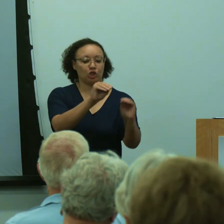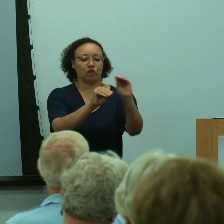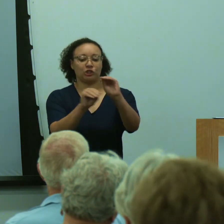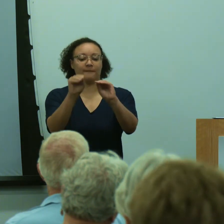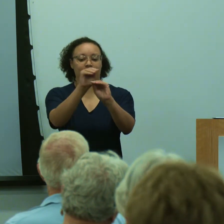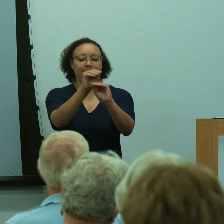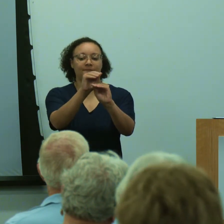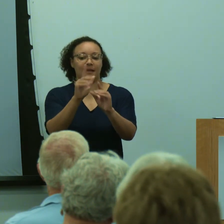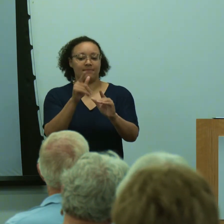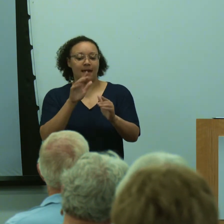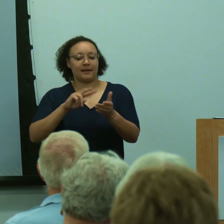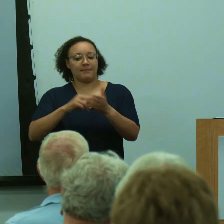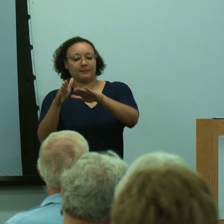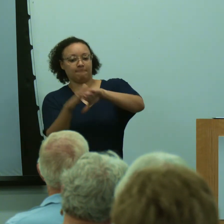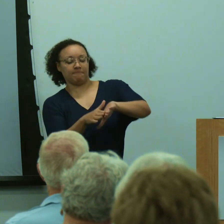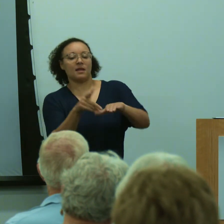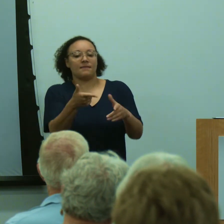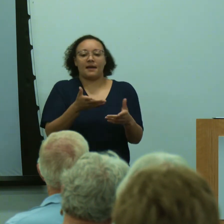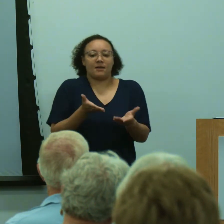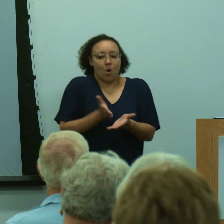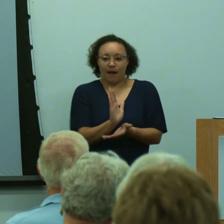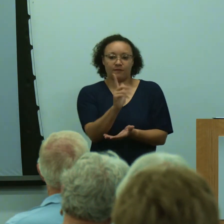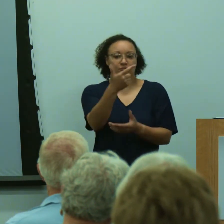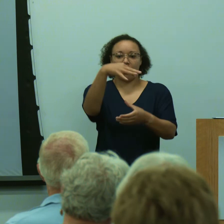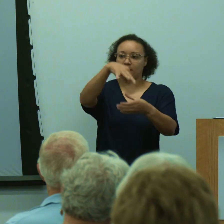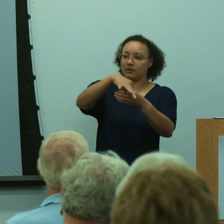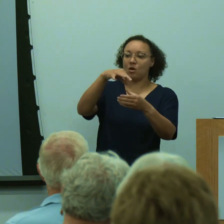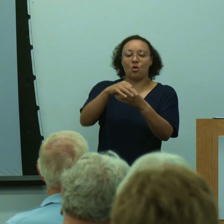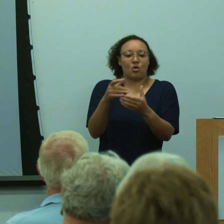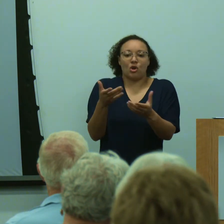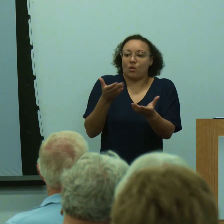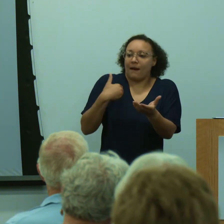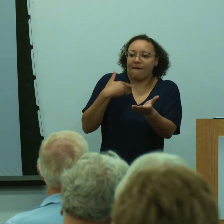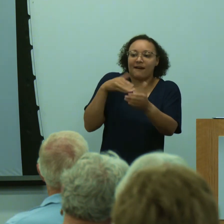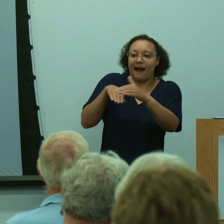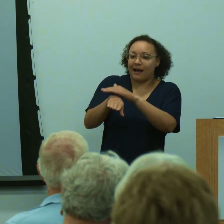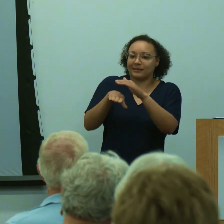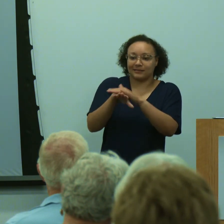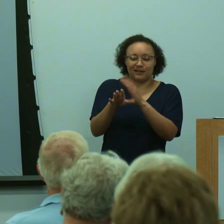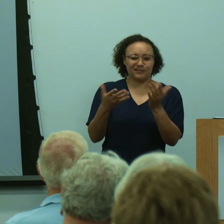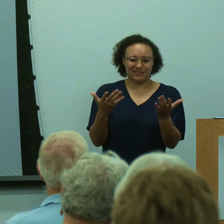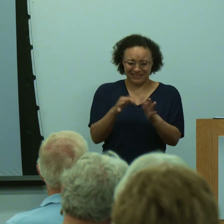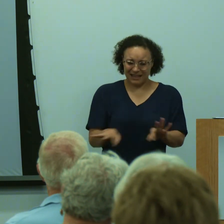them of the right and the access to vote for really, really important matters such as that.